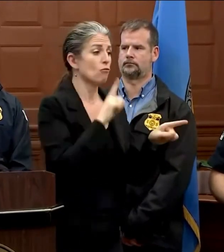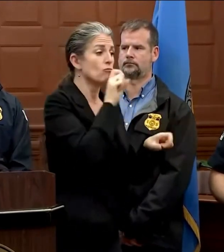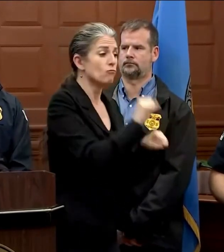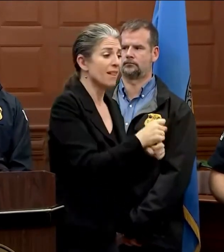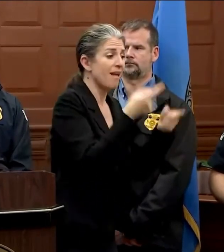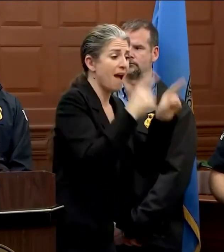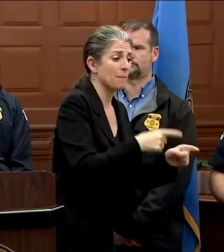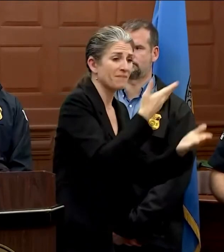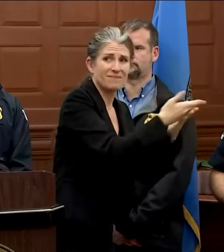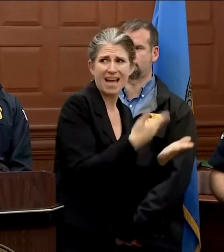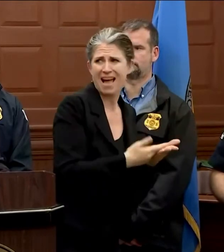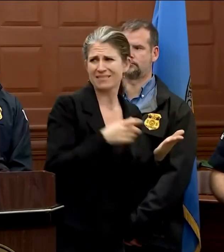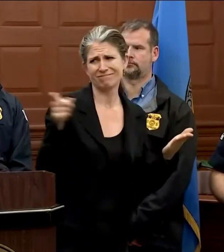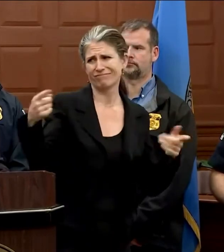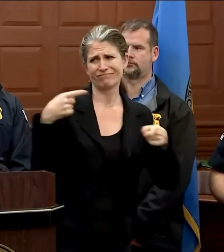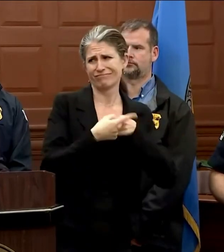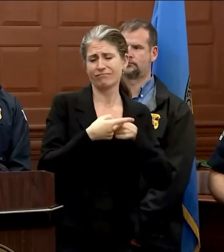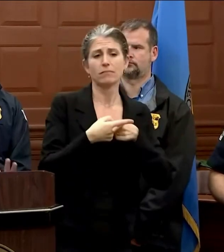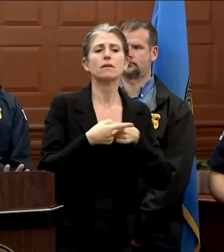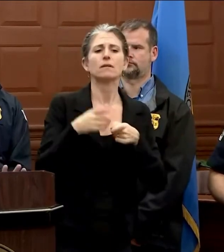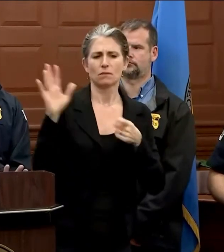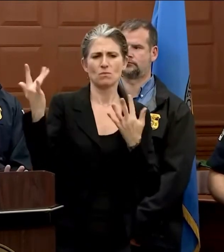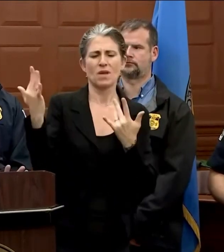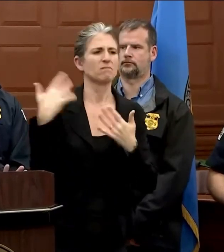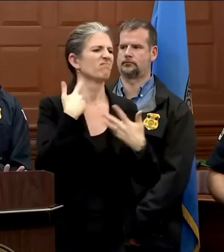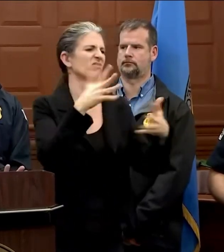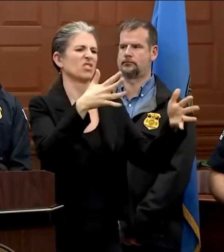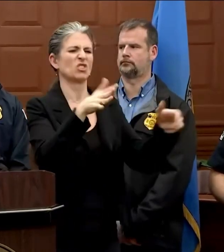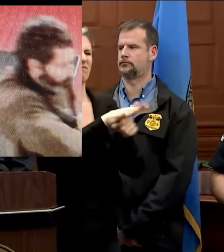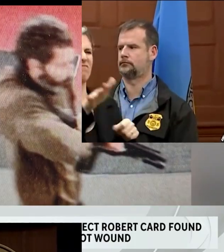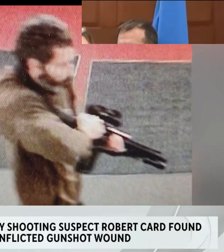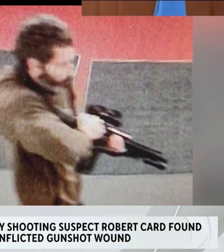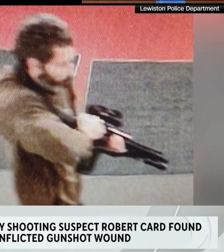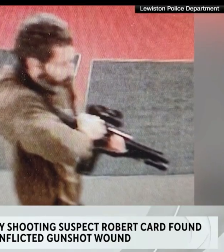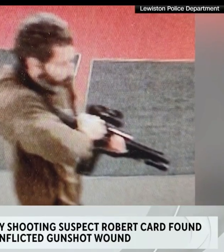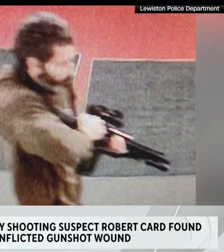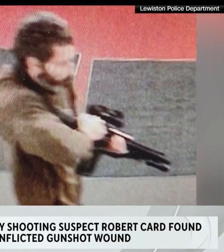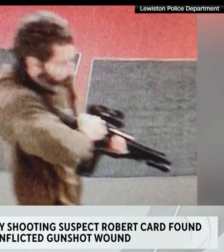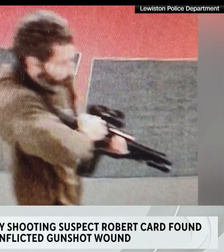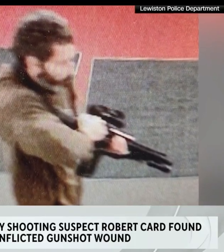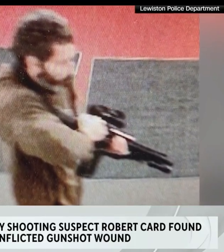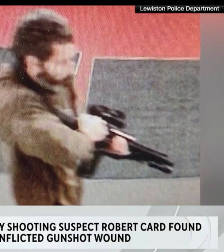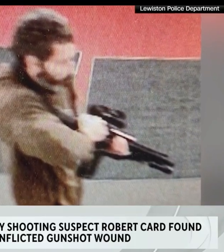again tomorrow morning, but I think we're done taking questions for this evening. Thank you very much for your patience.